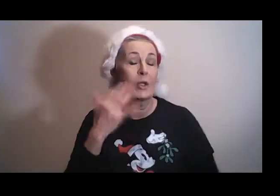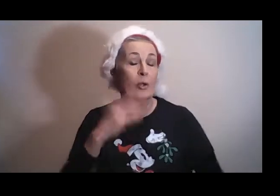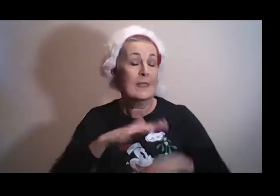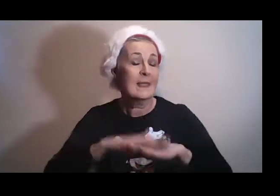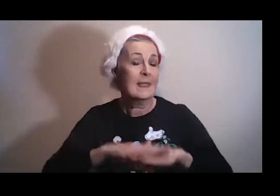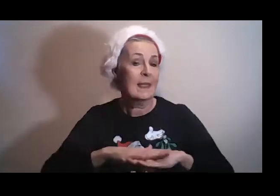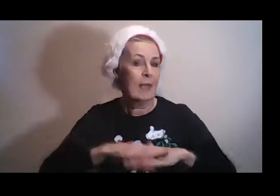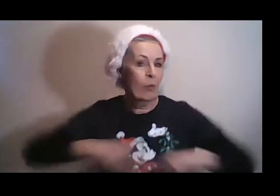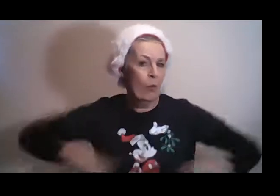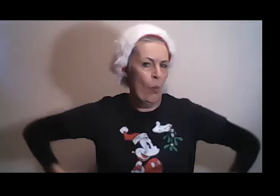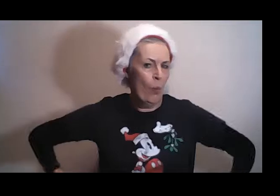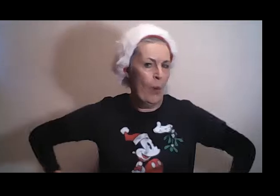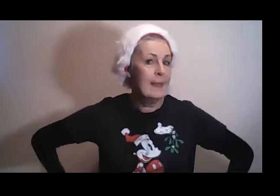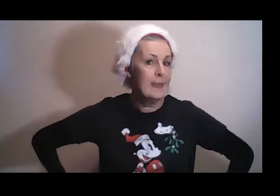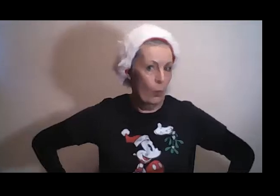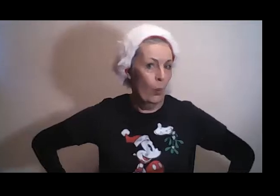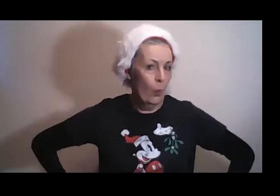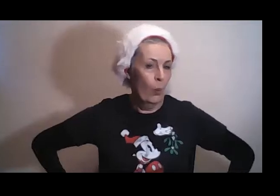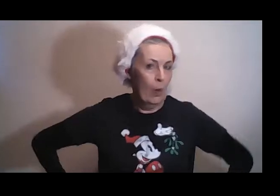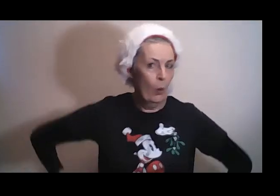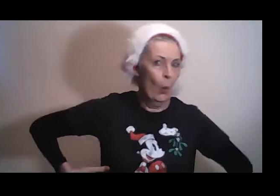immobilizes your sitting bone, your pelvis.